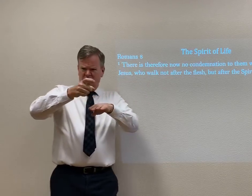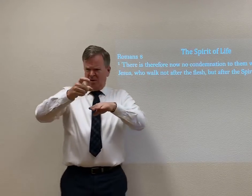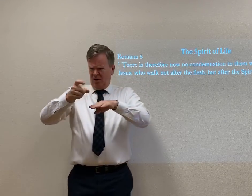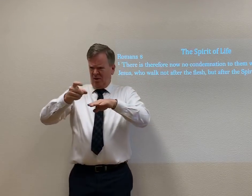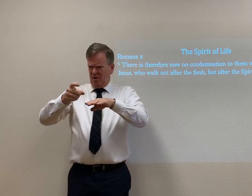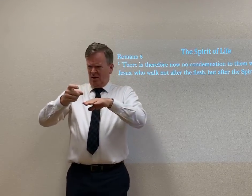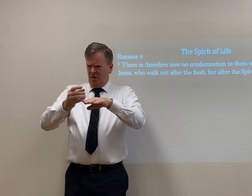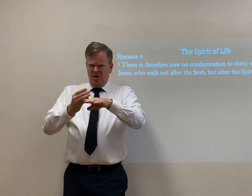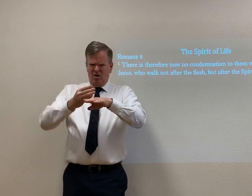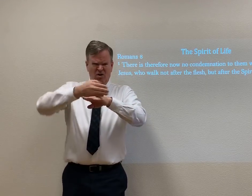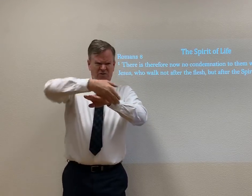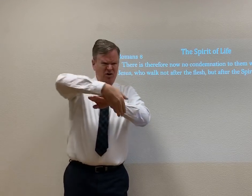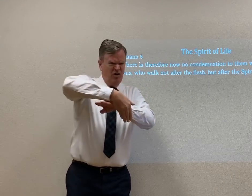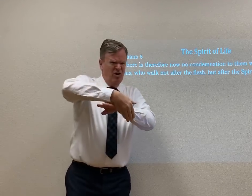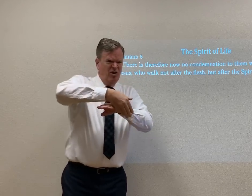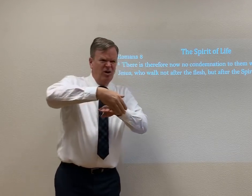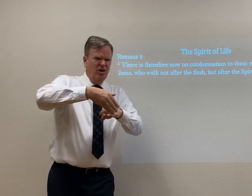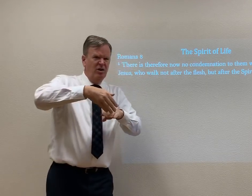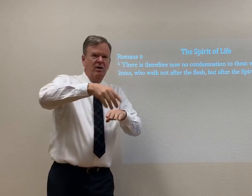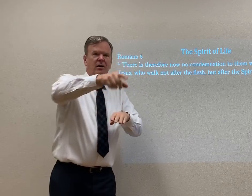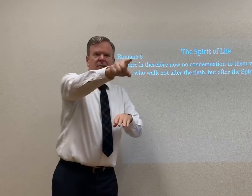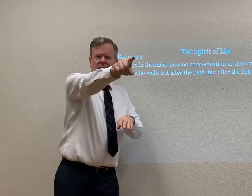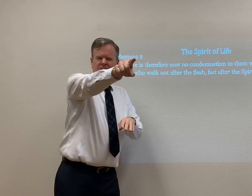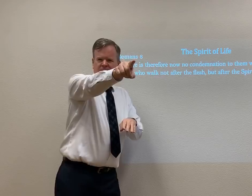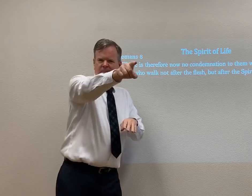after. Do you sign over for after?